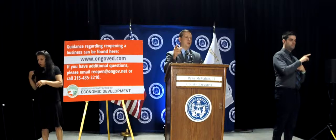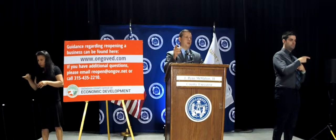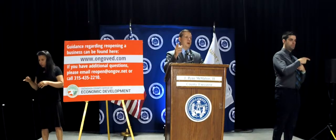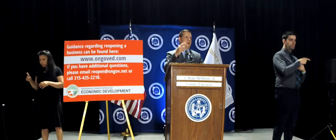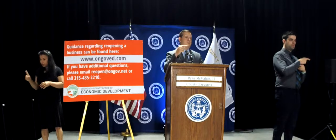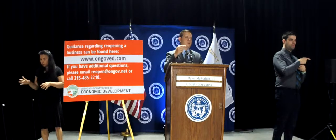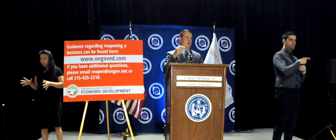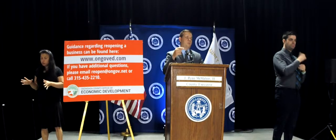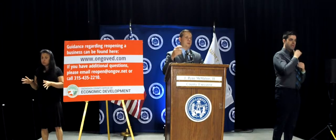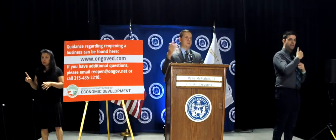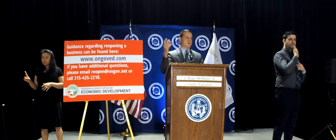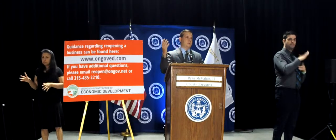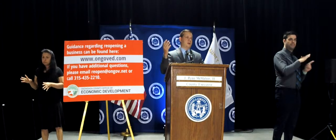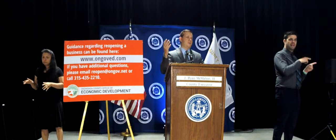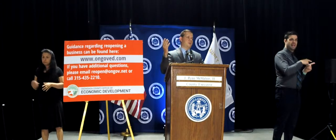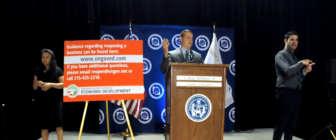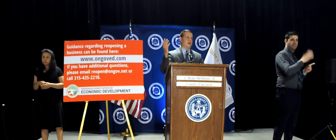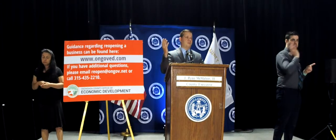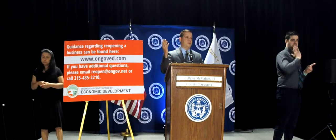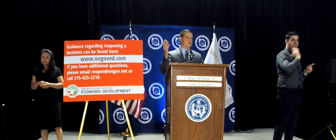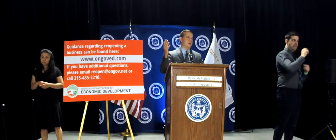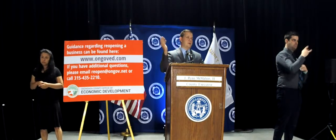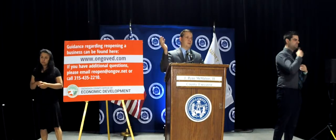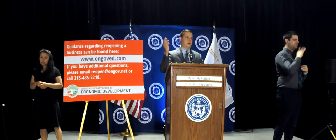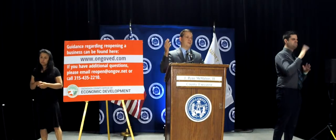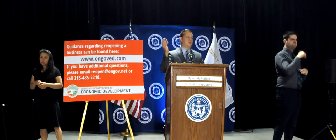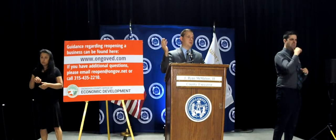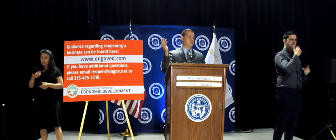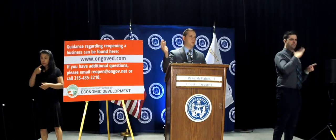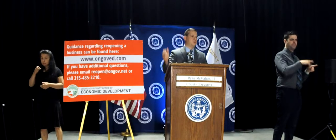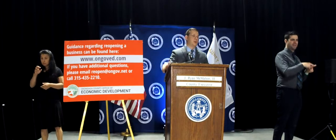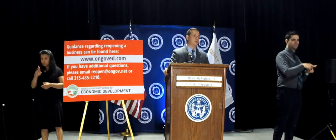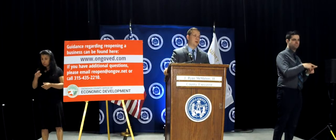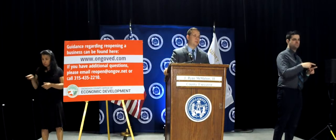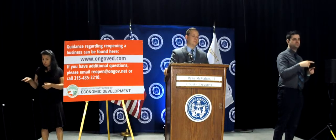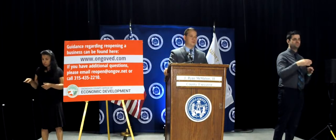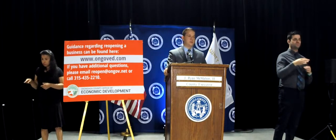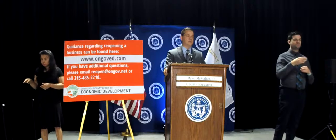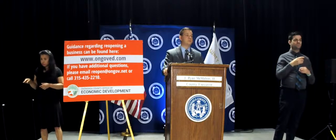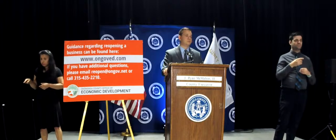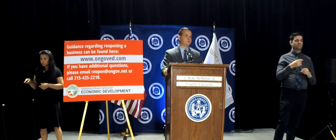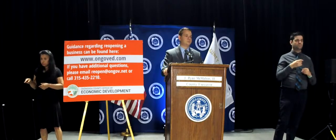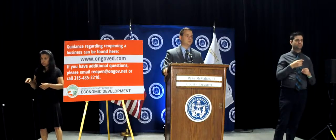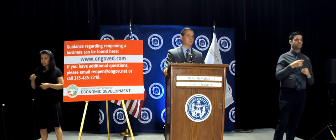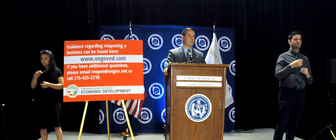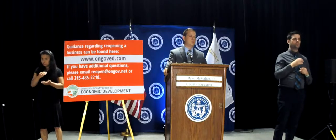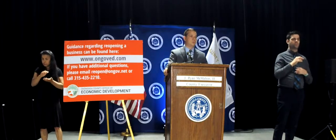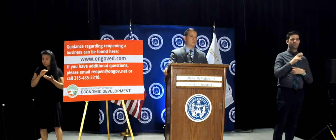year. So April, instead of being off 35%, it might have been off 32%, right? Still